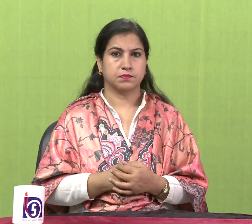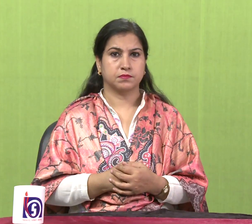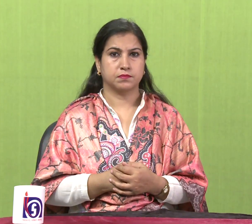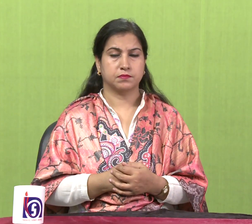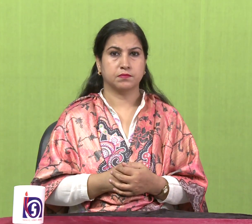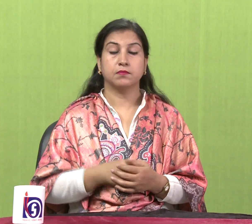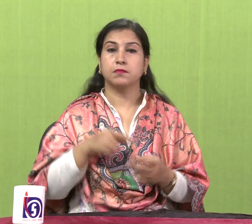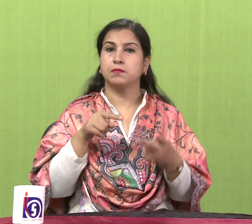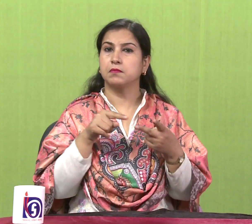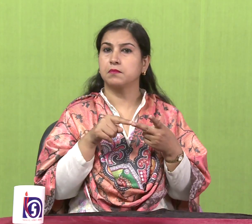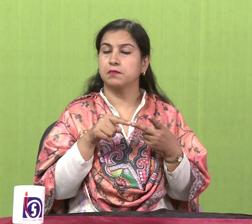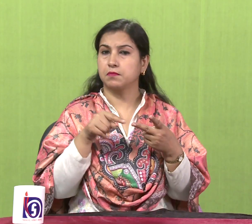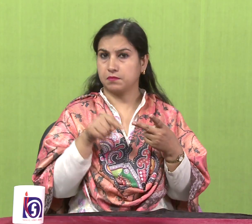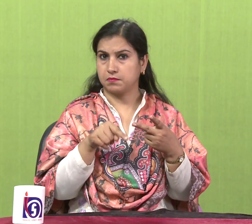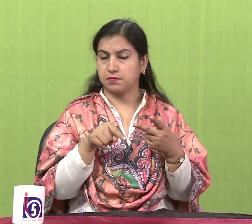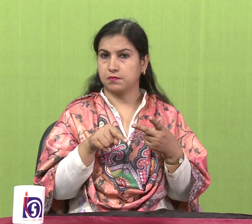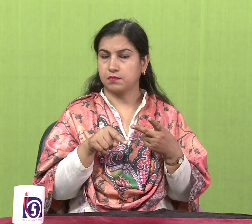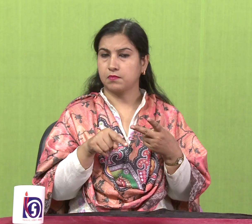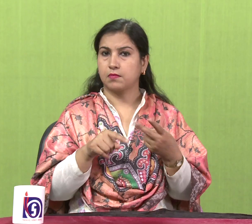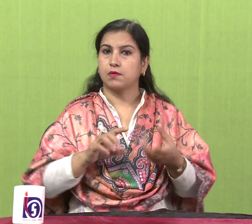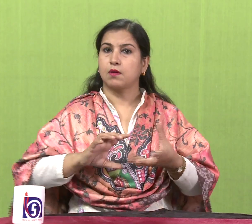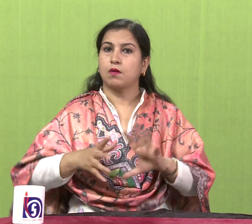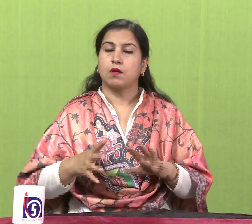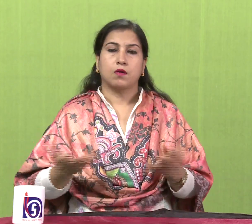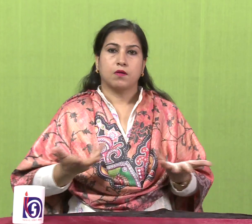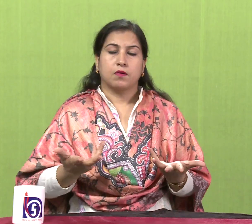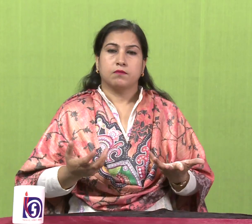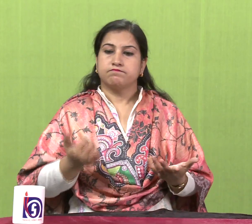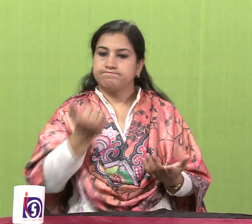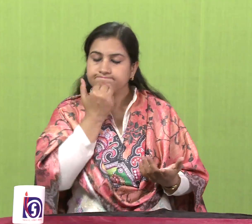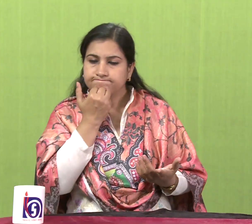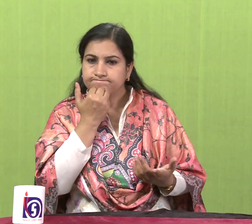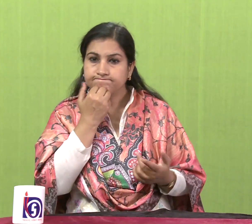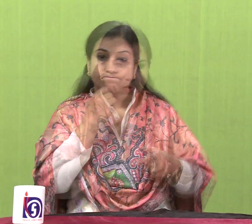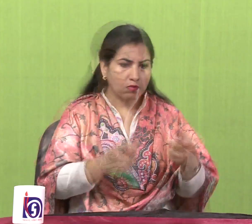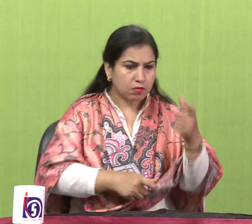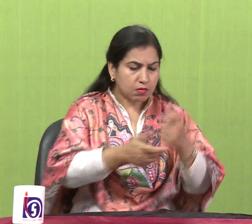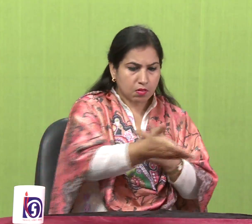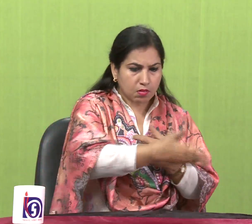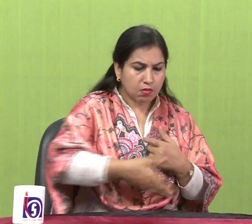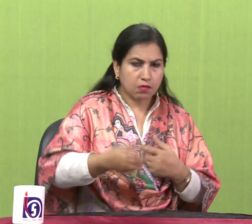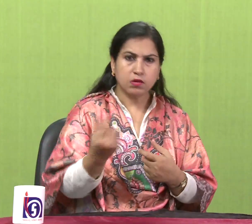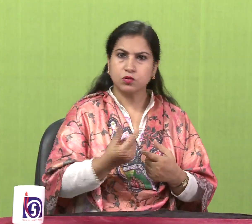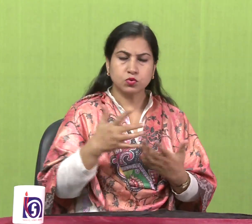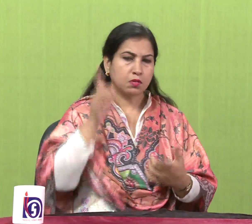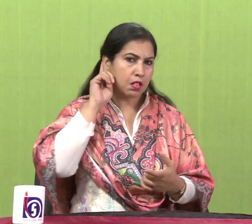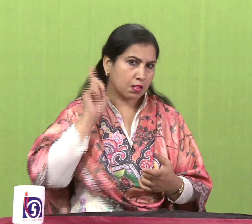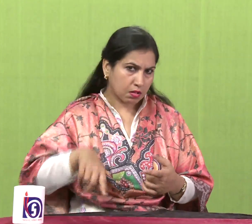these disasters are caused by mistake or negligence of human being.